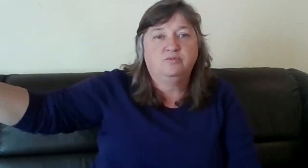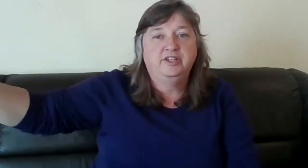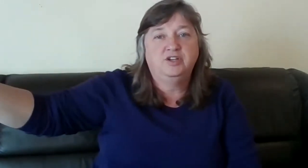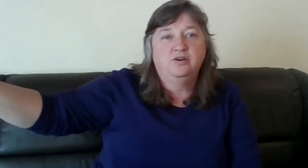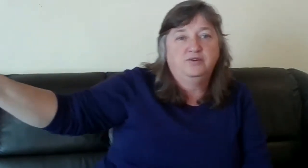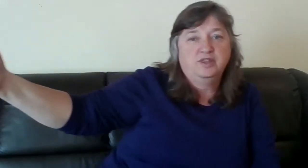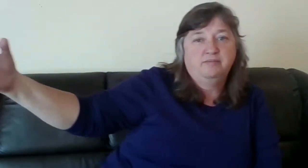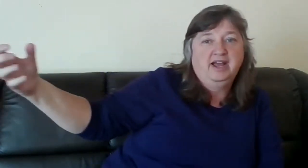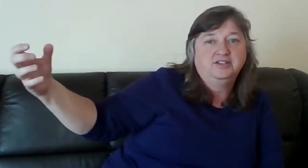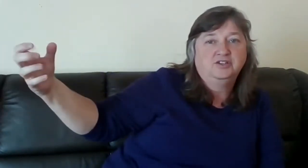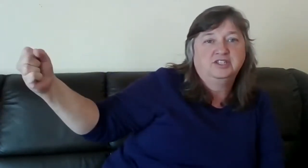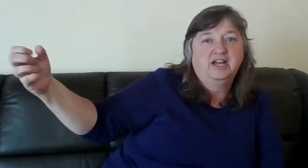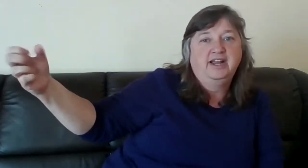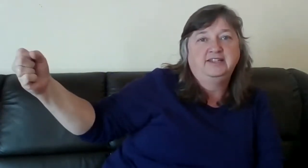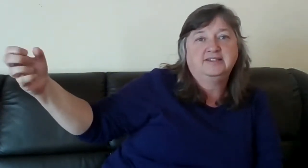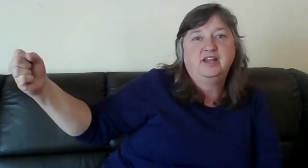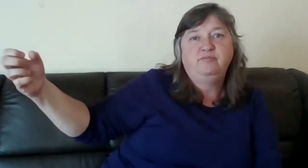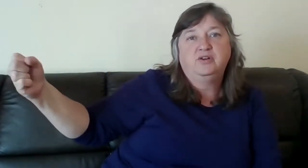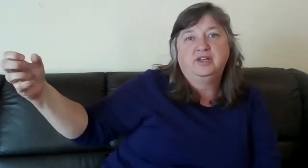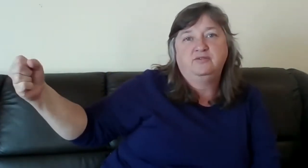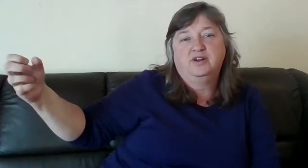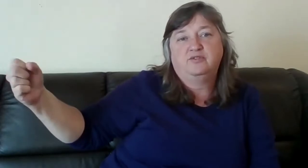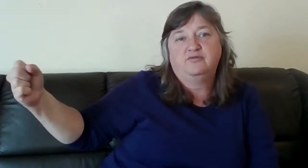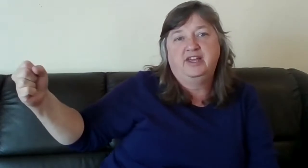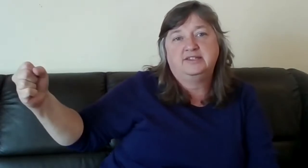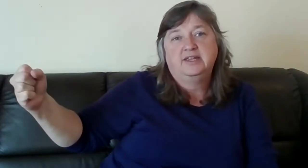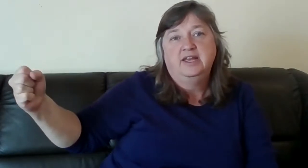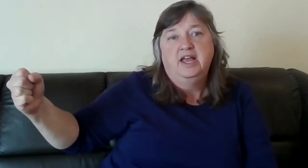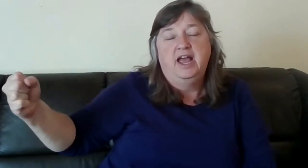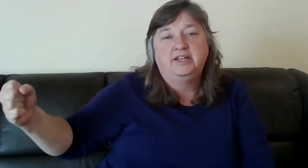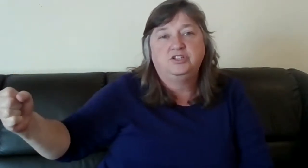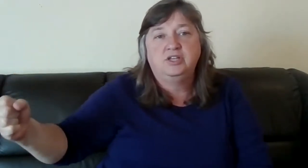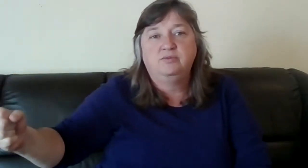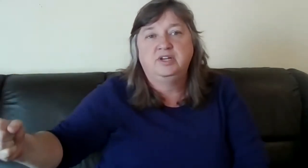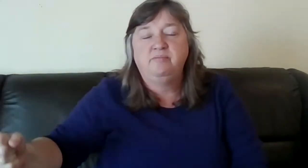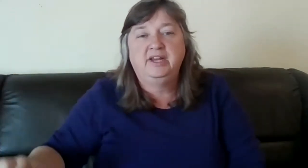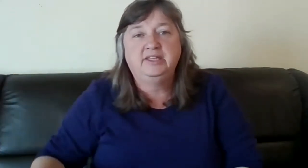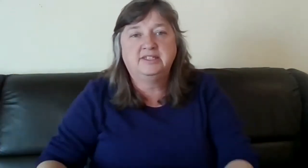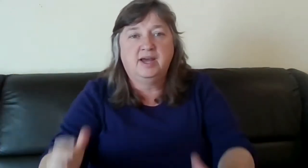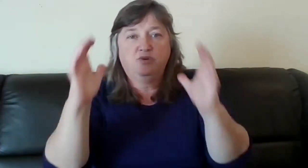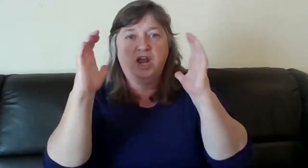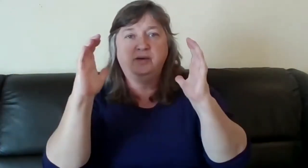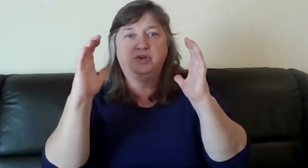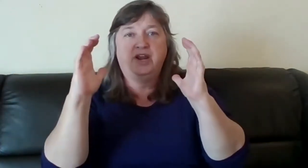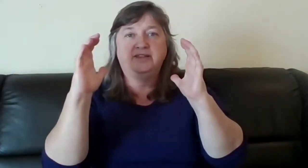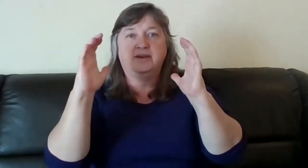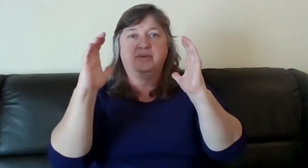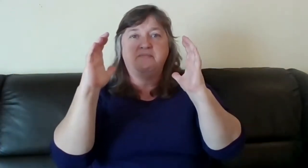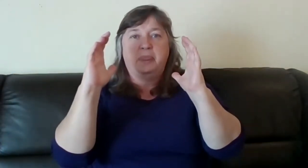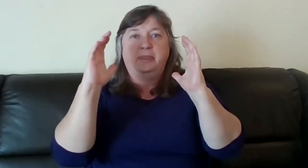reach over to the passenger sign and sign milk in front of her face, and she would immediately stop crying and put her hands up